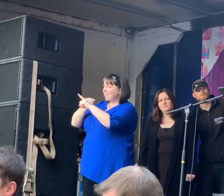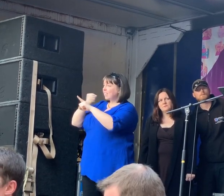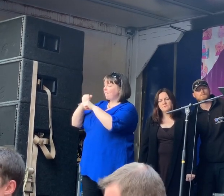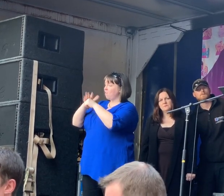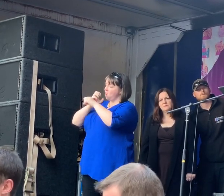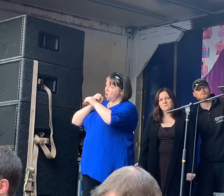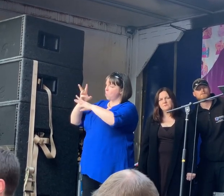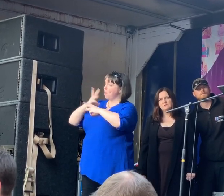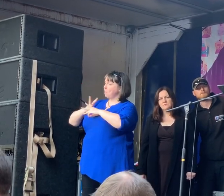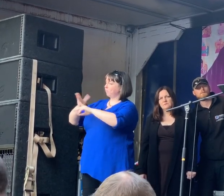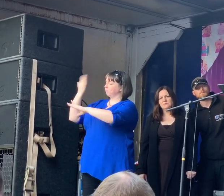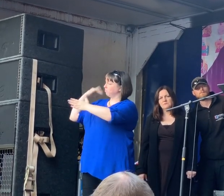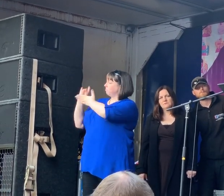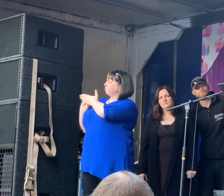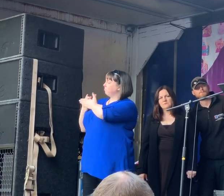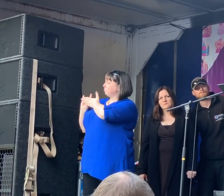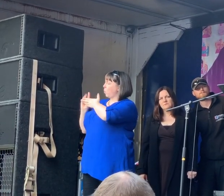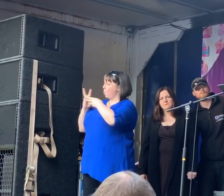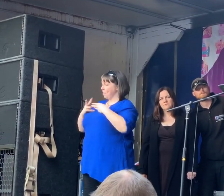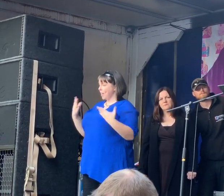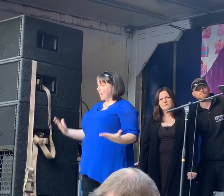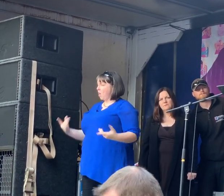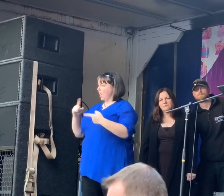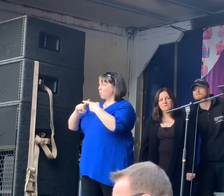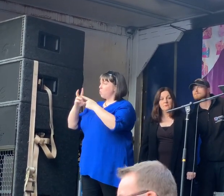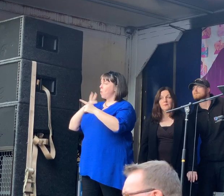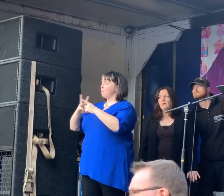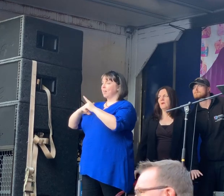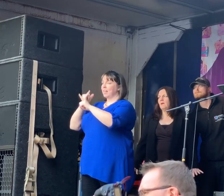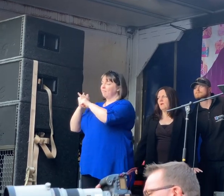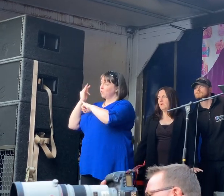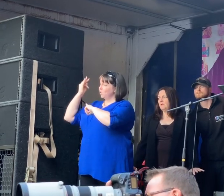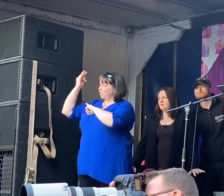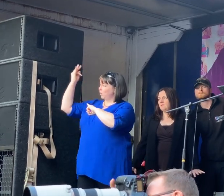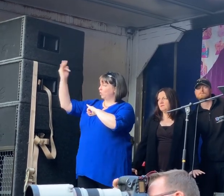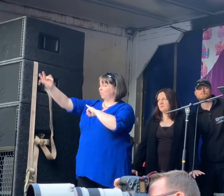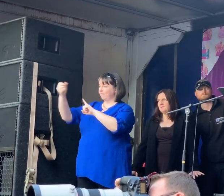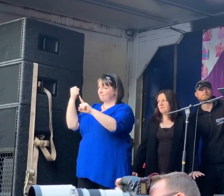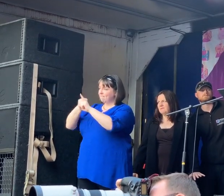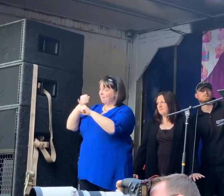women of the past, the women of the present, and the women of the future.